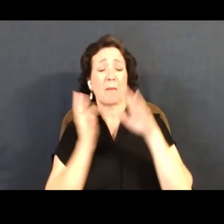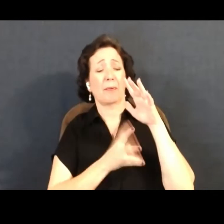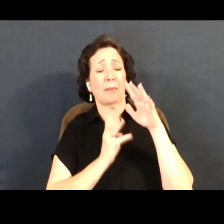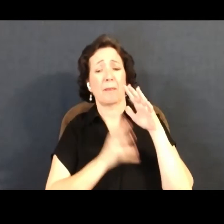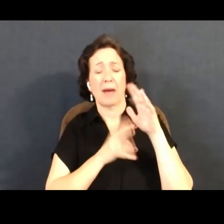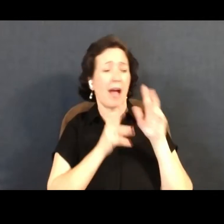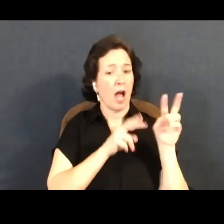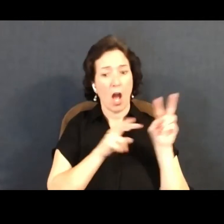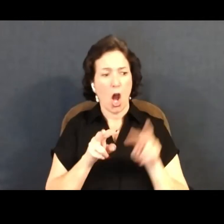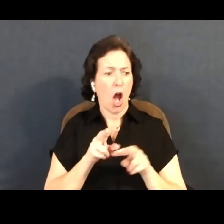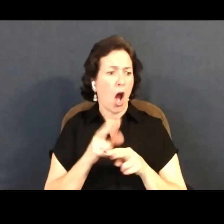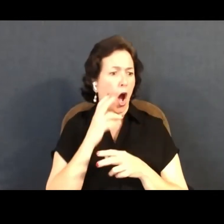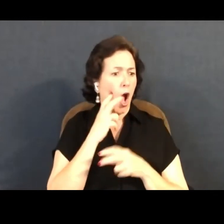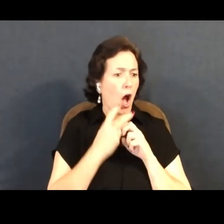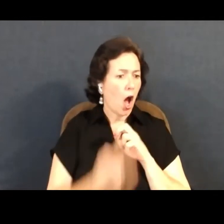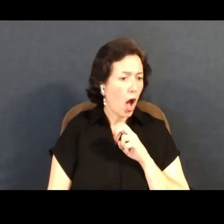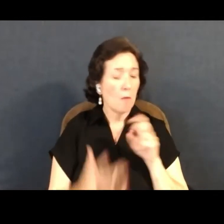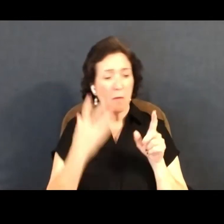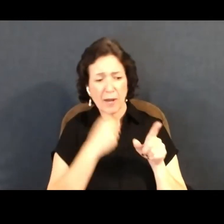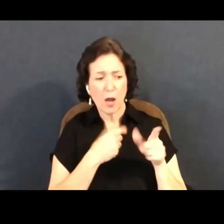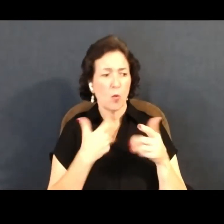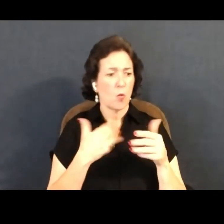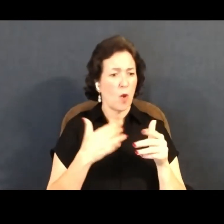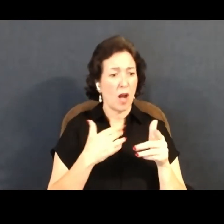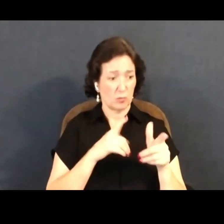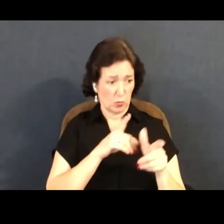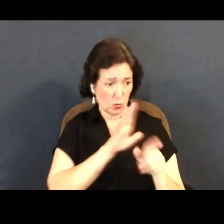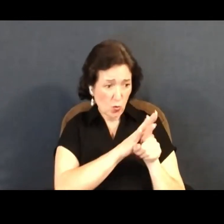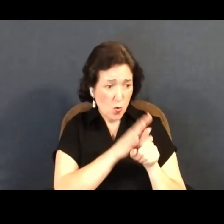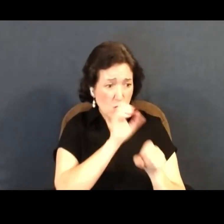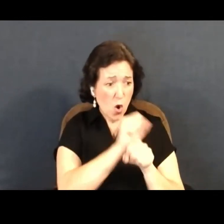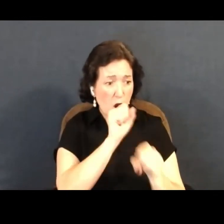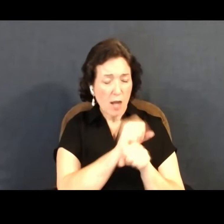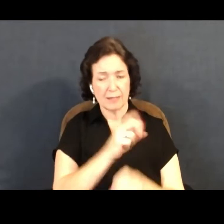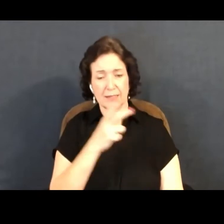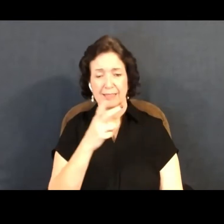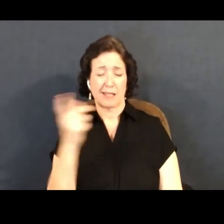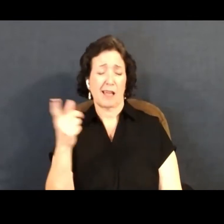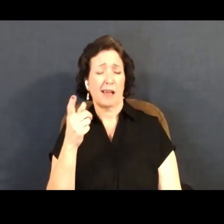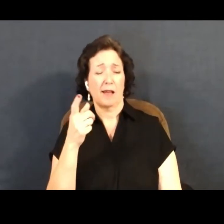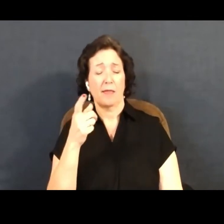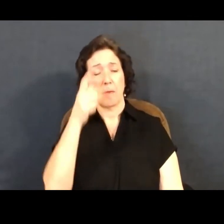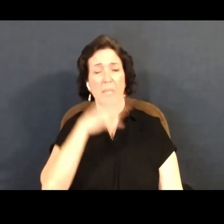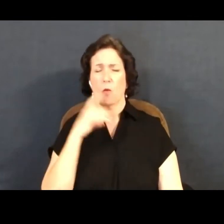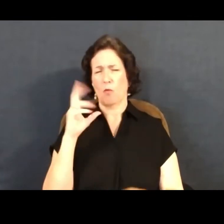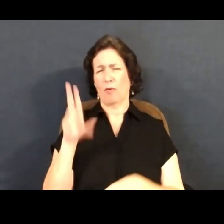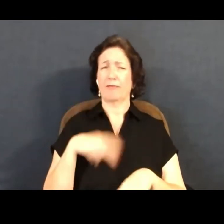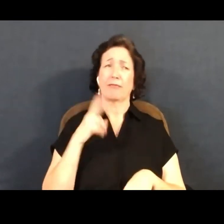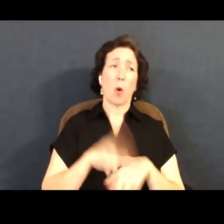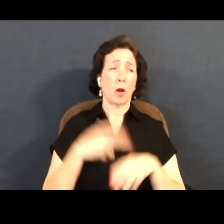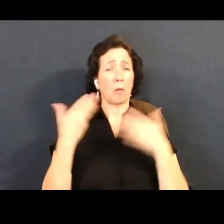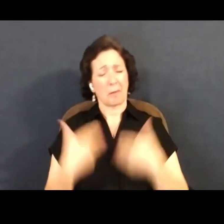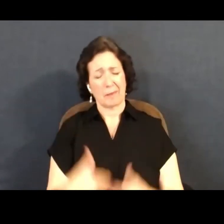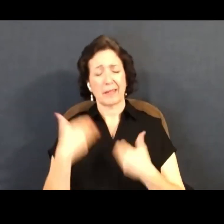work, and they would say, "Is it all your own work?" And he would say, "Of course it's all my own work." And